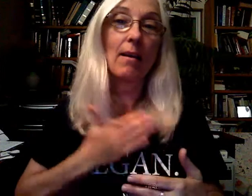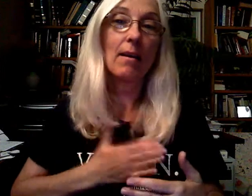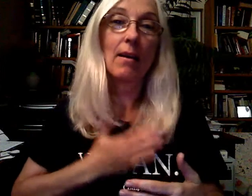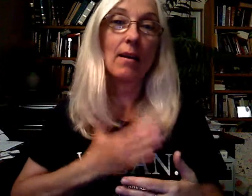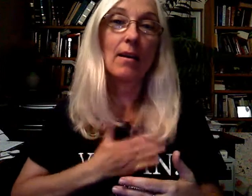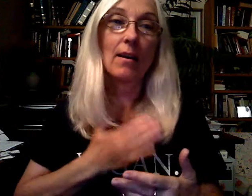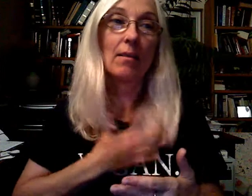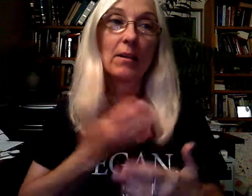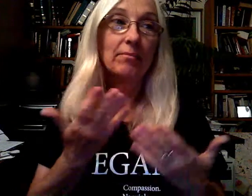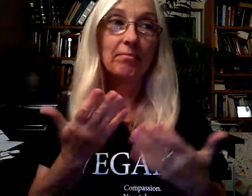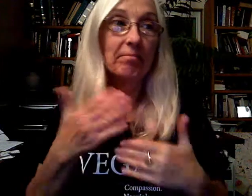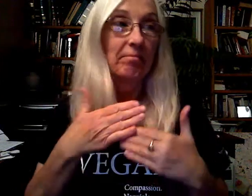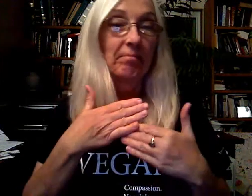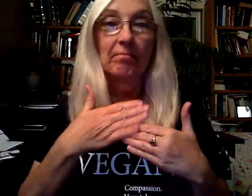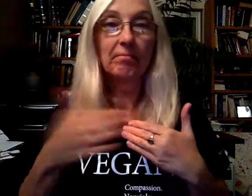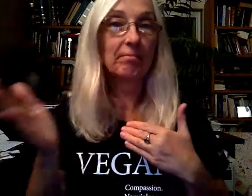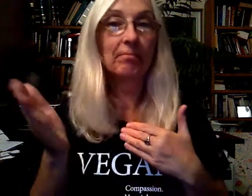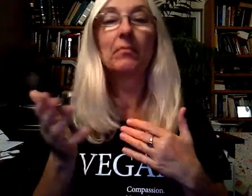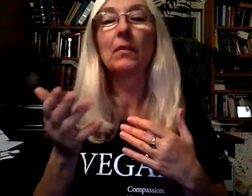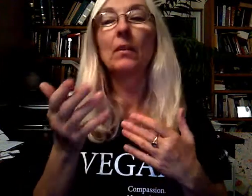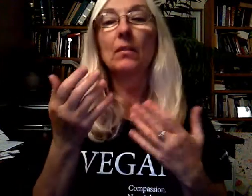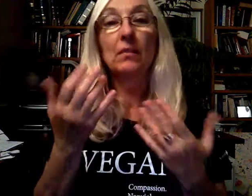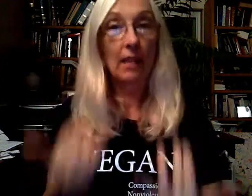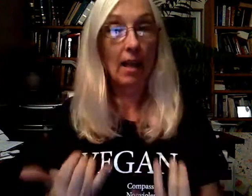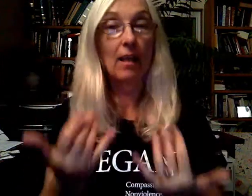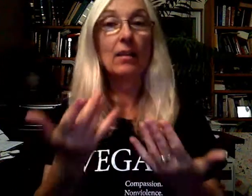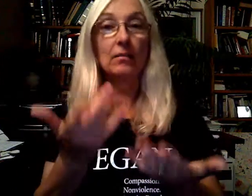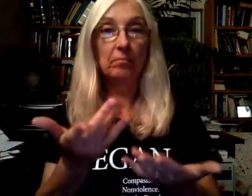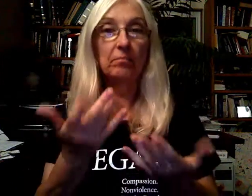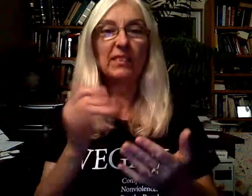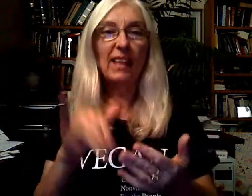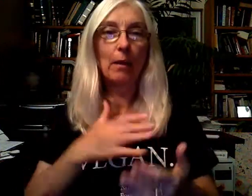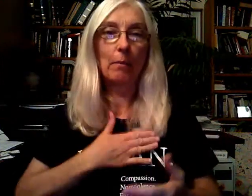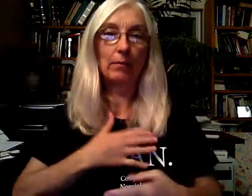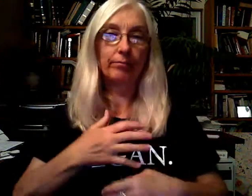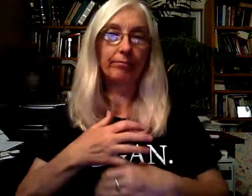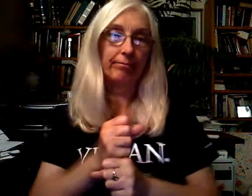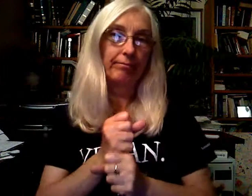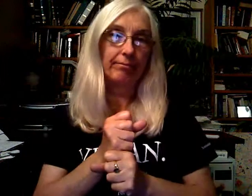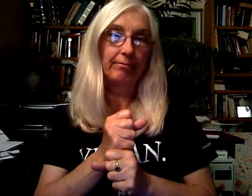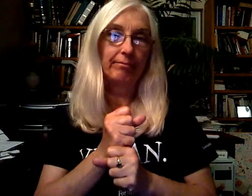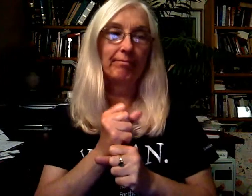how you know. Try your barbecue pulled back sub. Getting off for just $2.99 for a minute time. Only at Christmas.